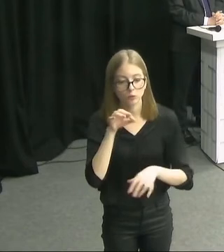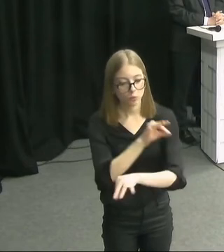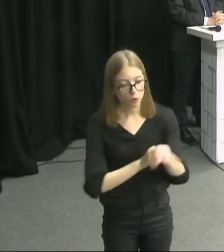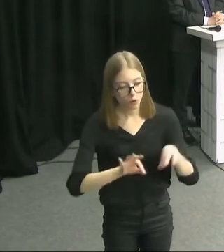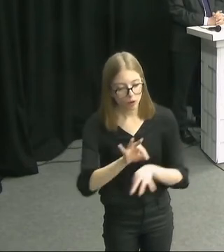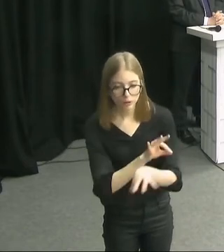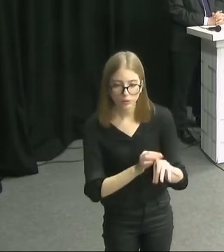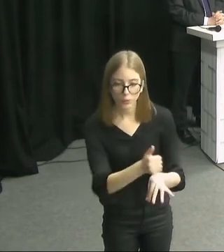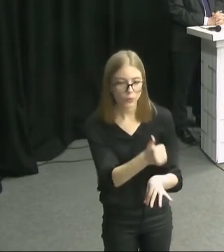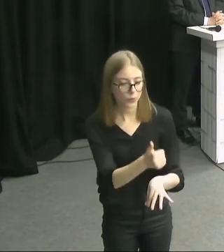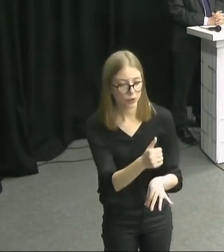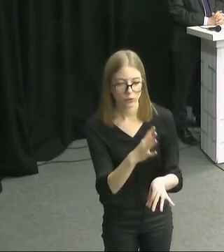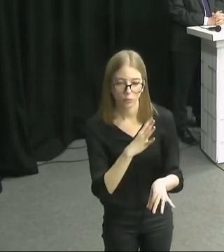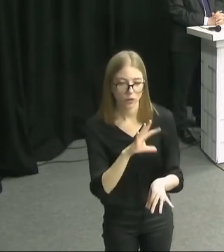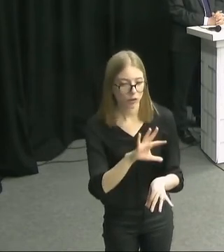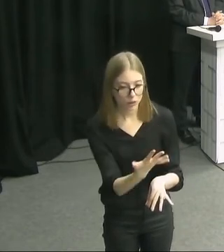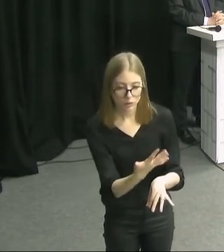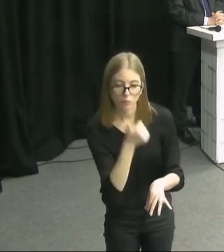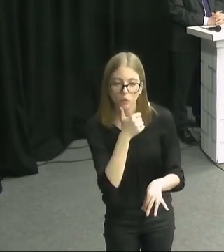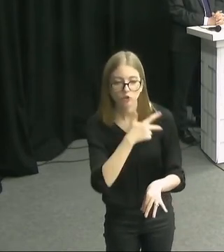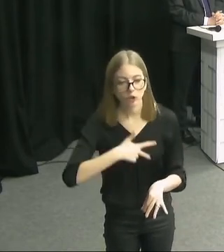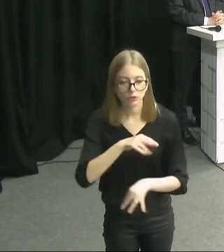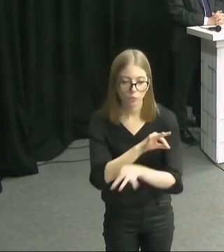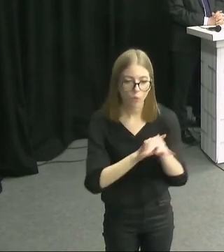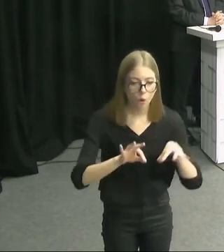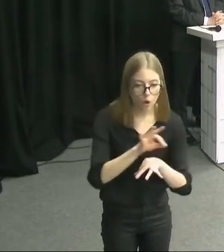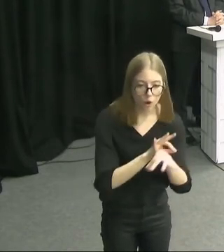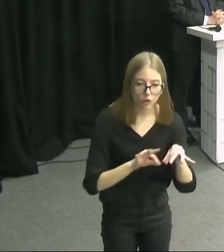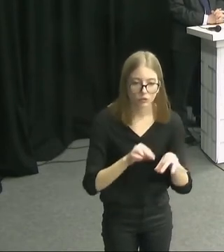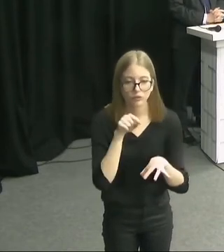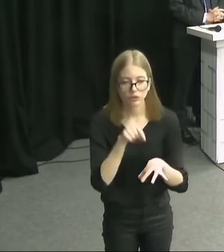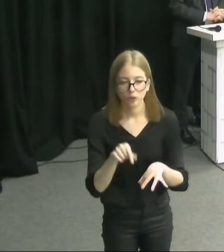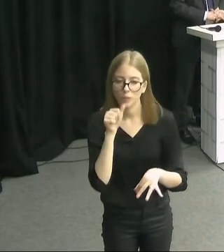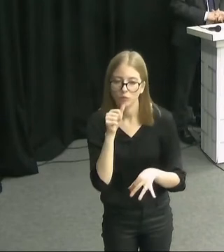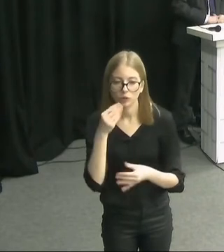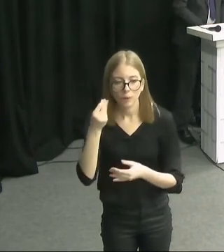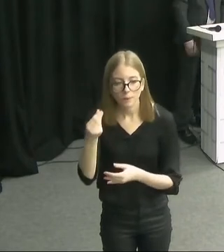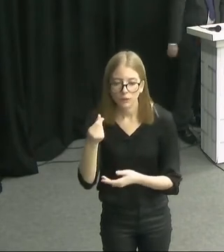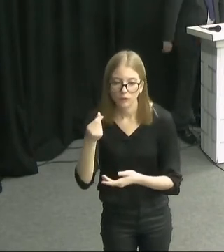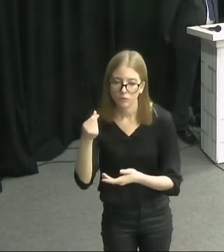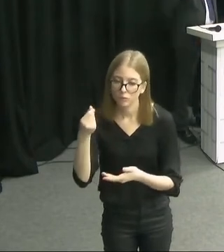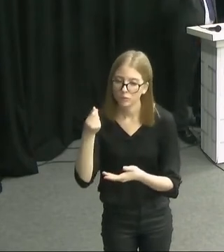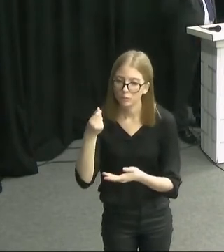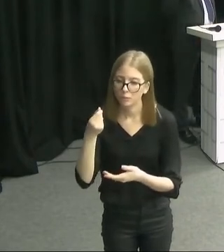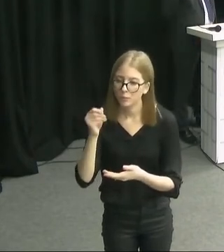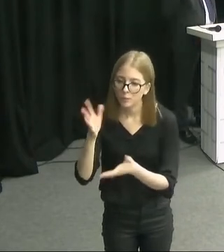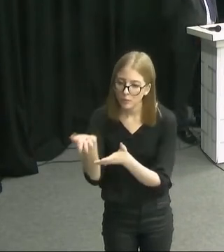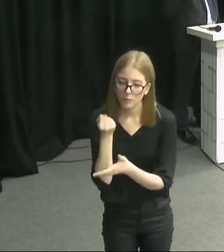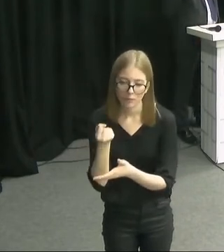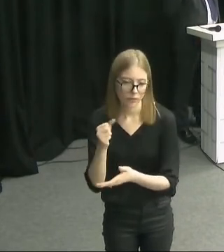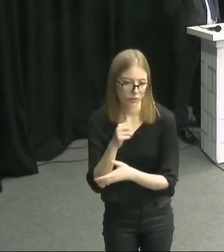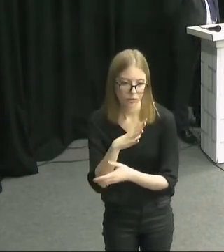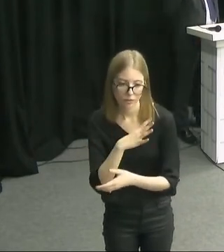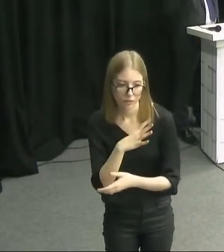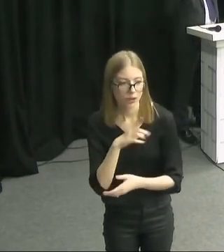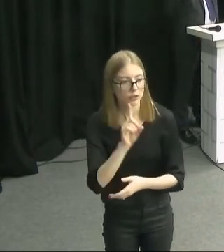The alumni has created this fund, and the fund helps fund the activities of the university, but it's